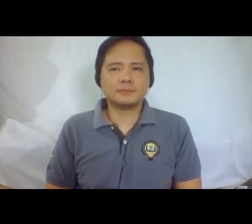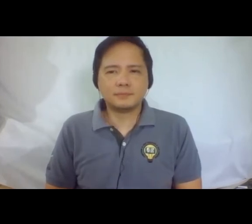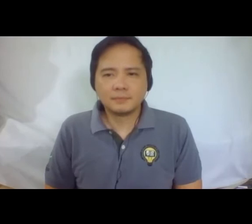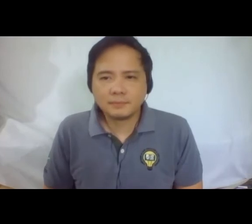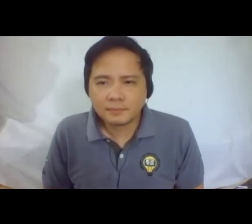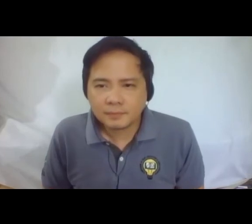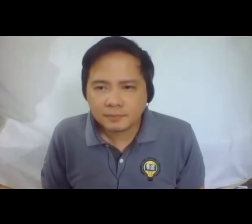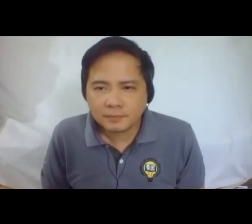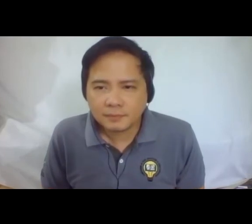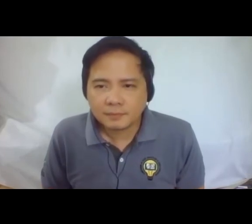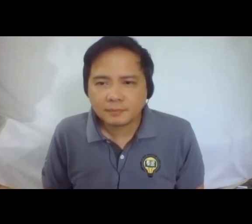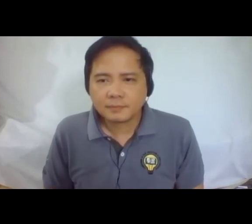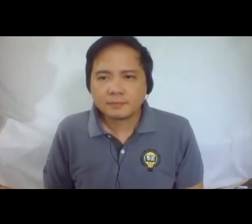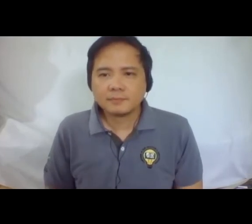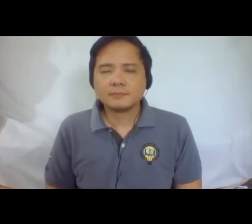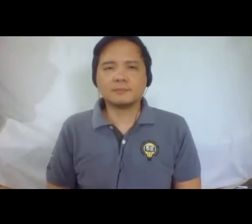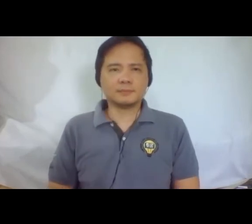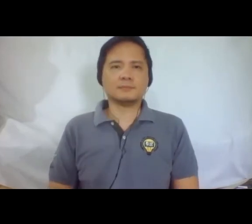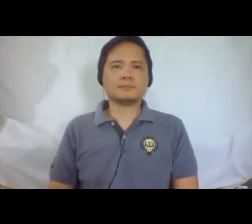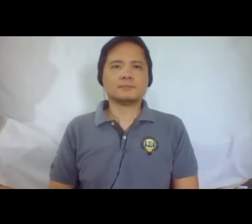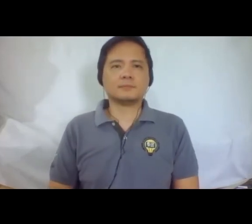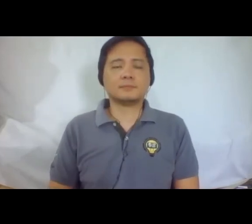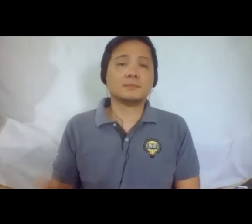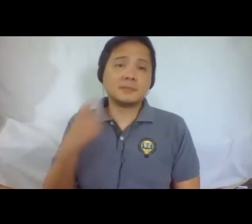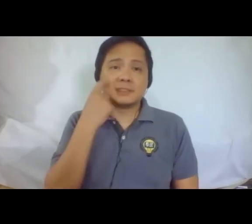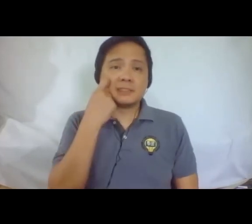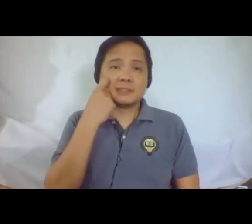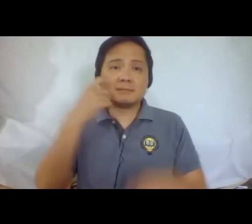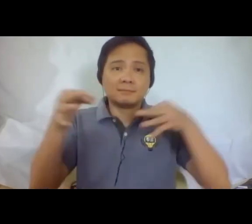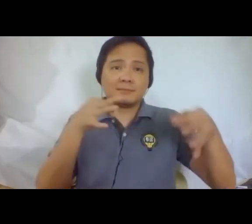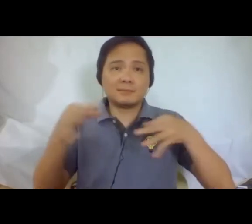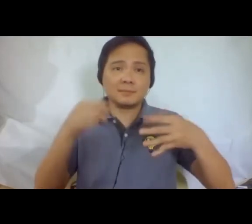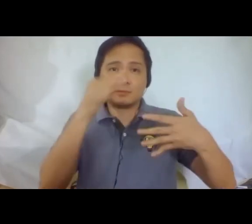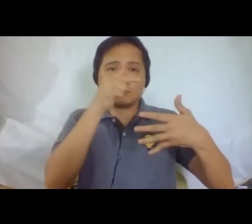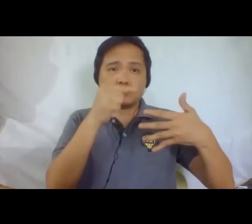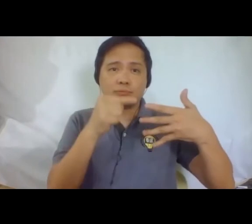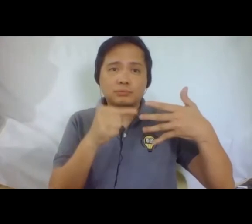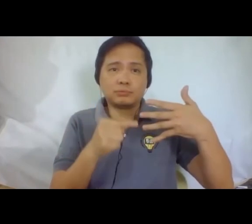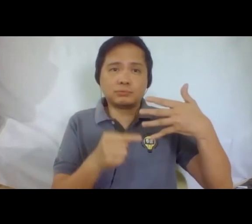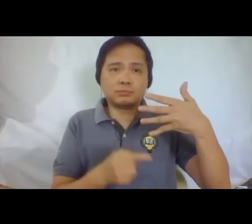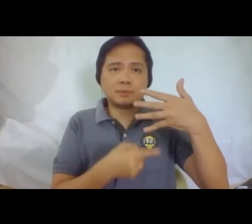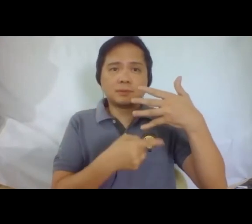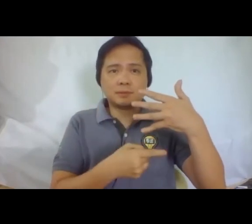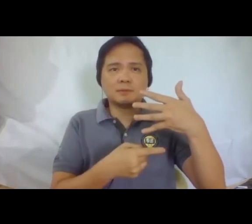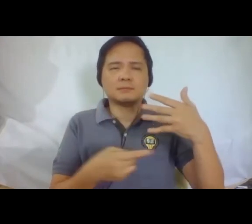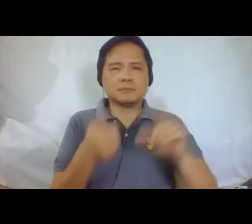Okay, this is basically what I said. So if you can save that.